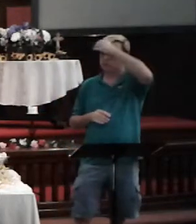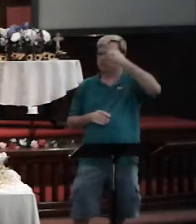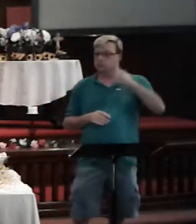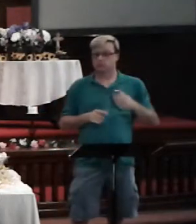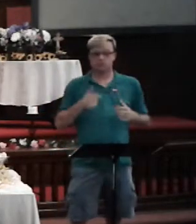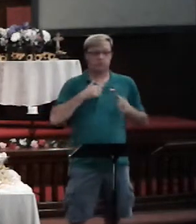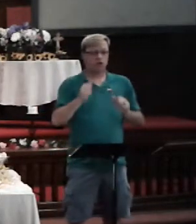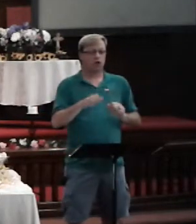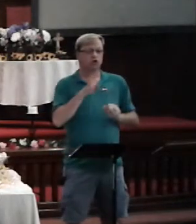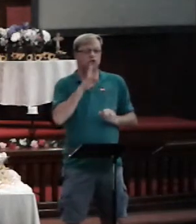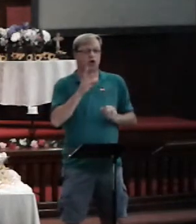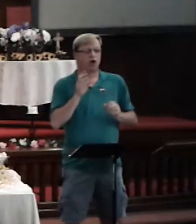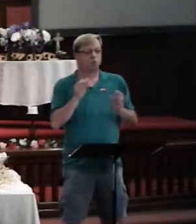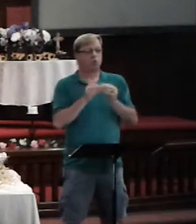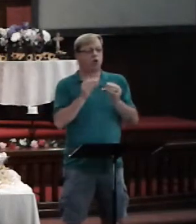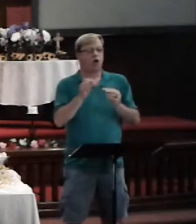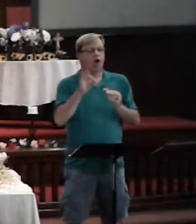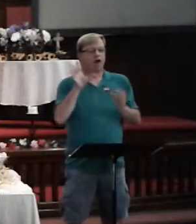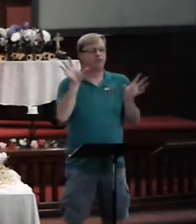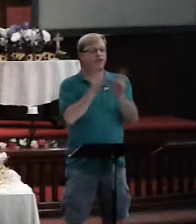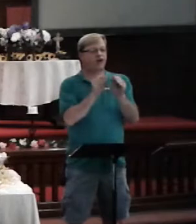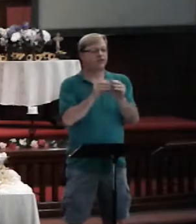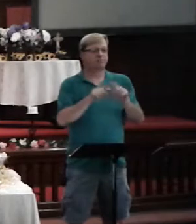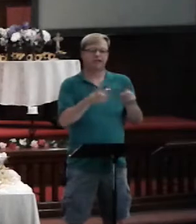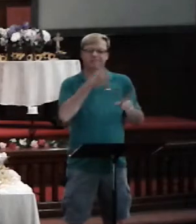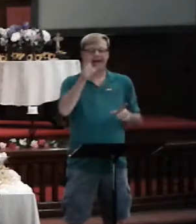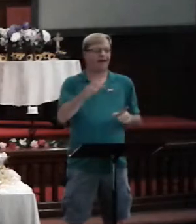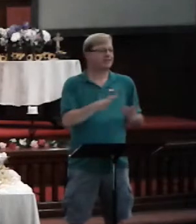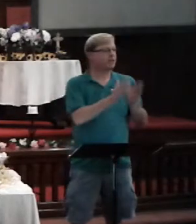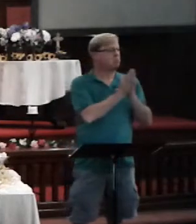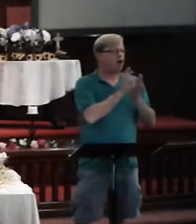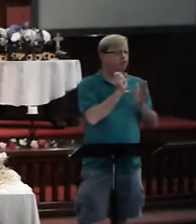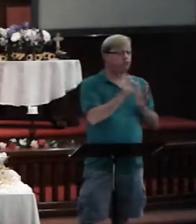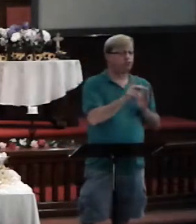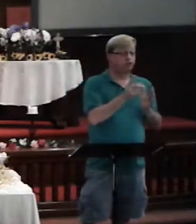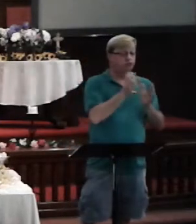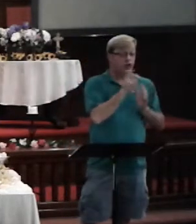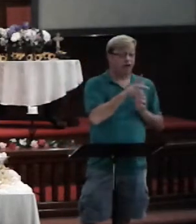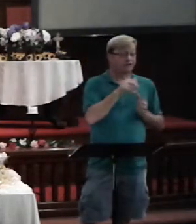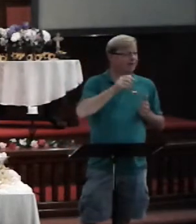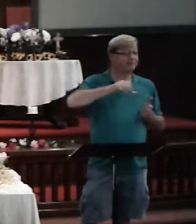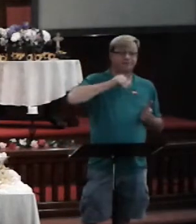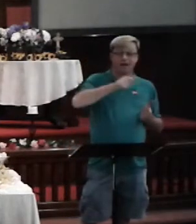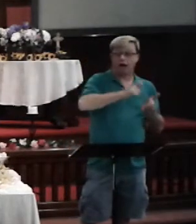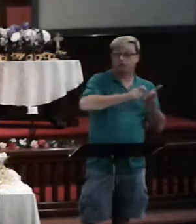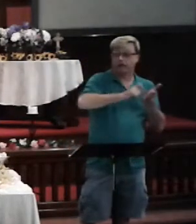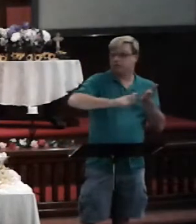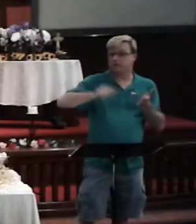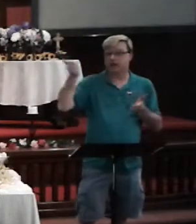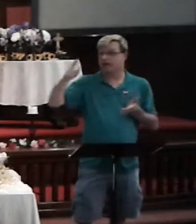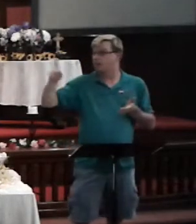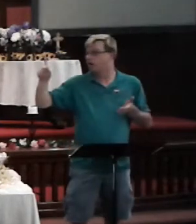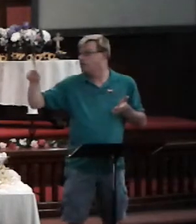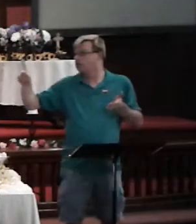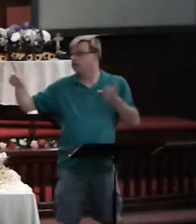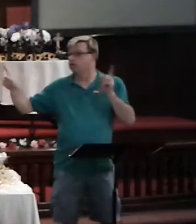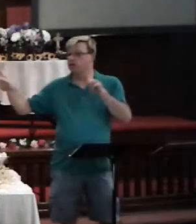I could talk a lot more about conference, but it's too hot. Other prayer requests that you didn't put in the book? Anyone?